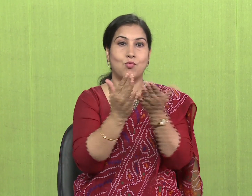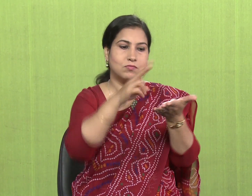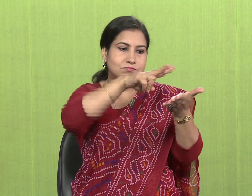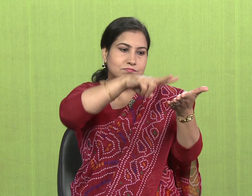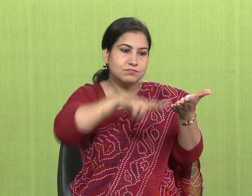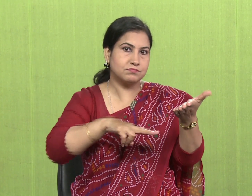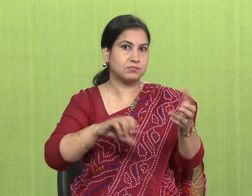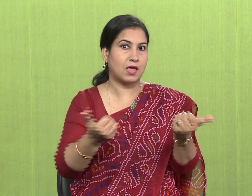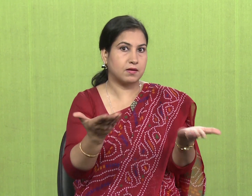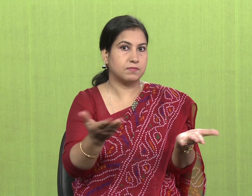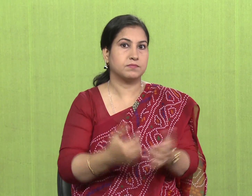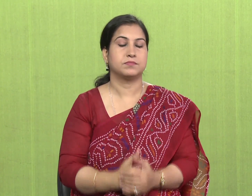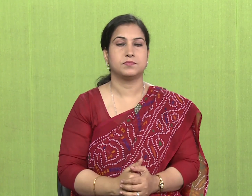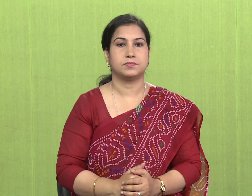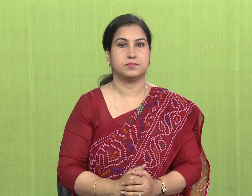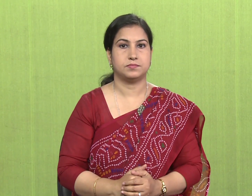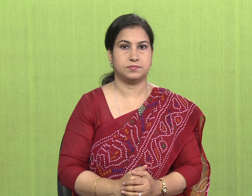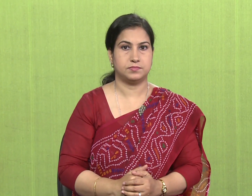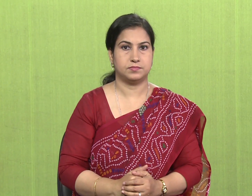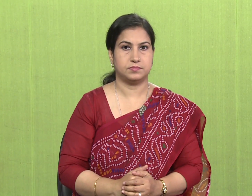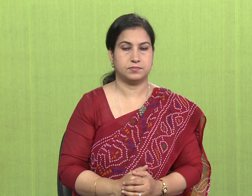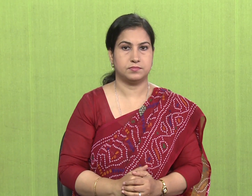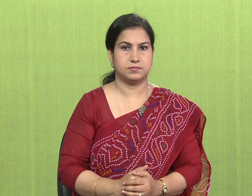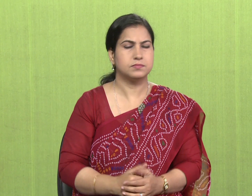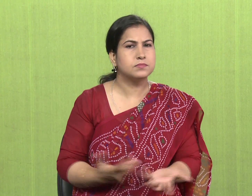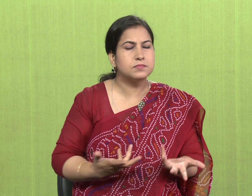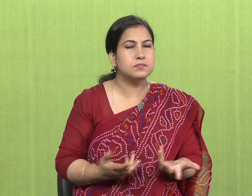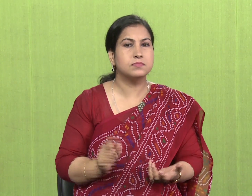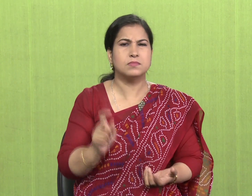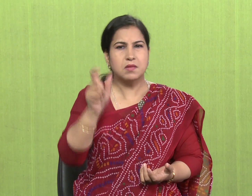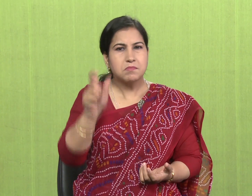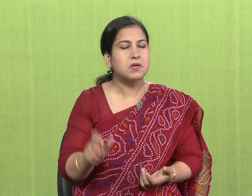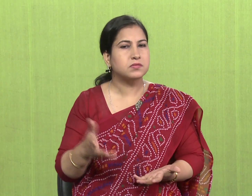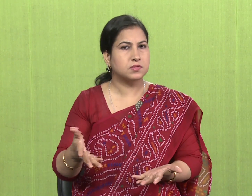A person